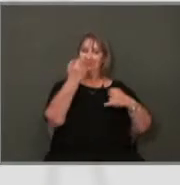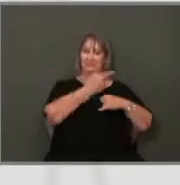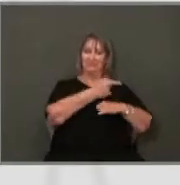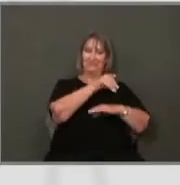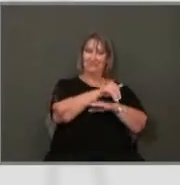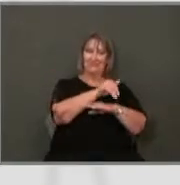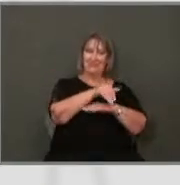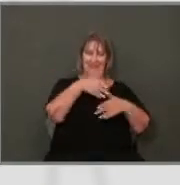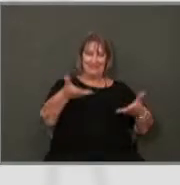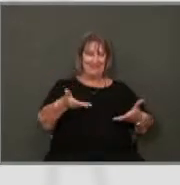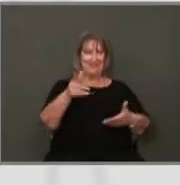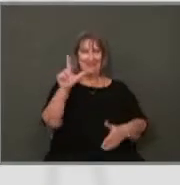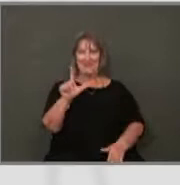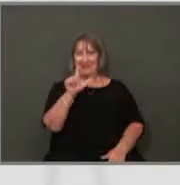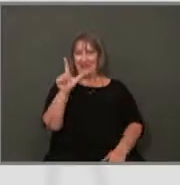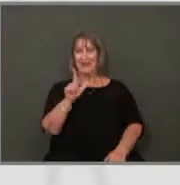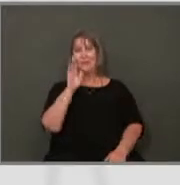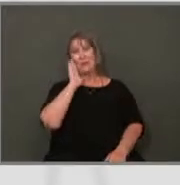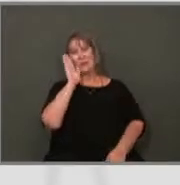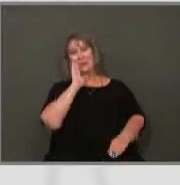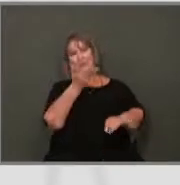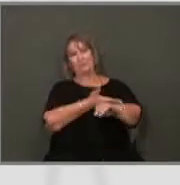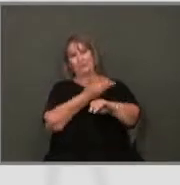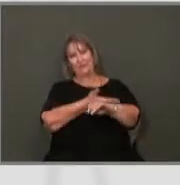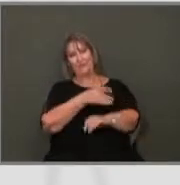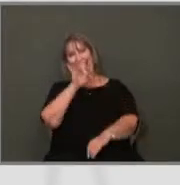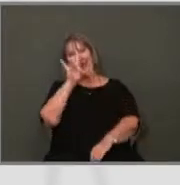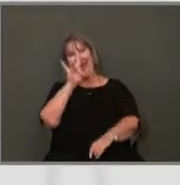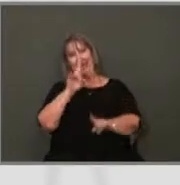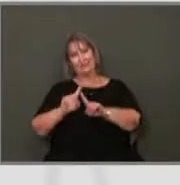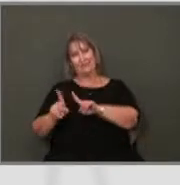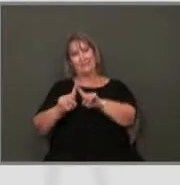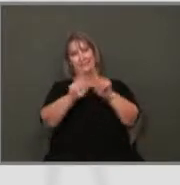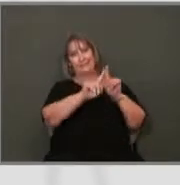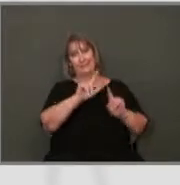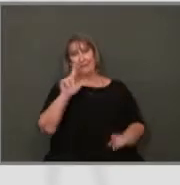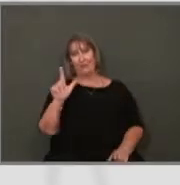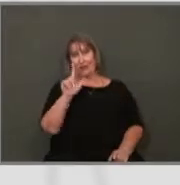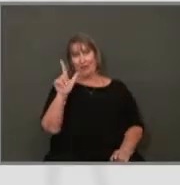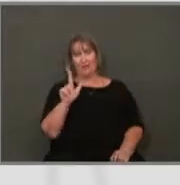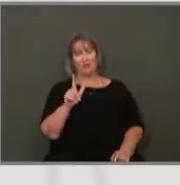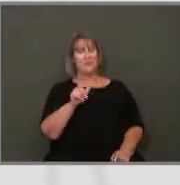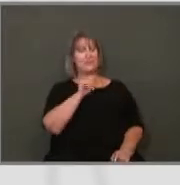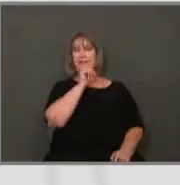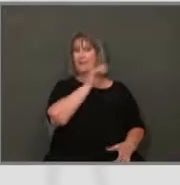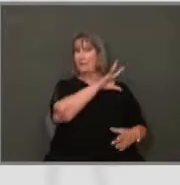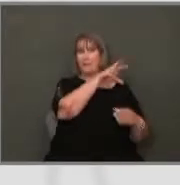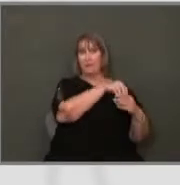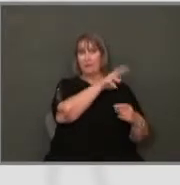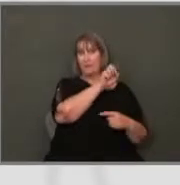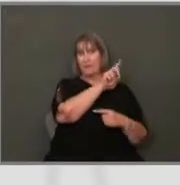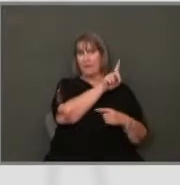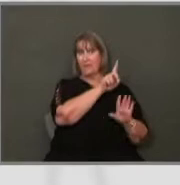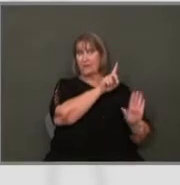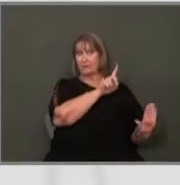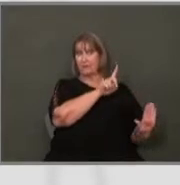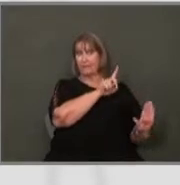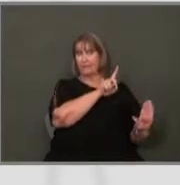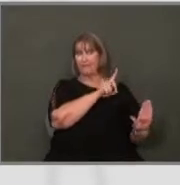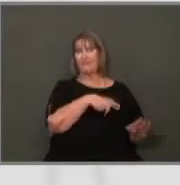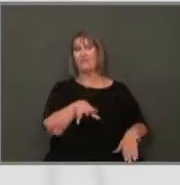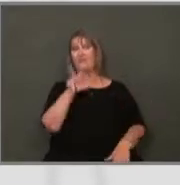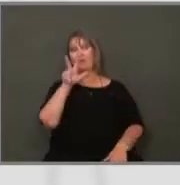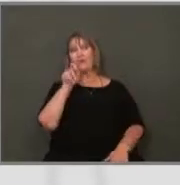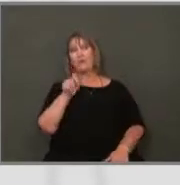We'll be doing renovations at 8 different facilities that were not able to be added to the bond program, so to the tune of $3.2